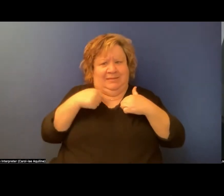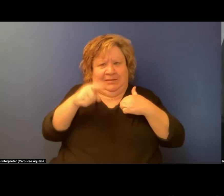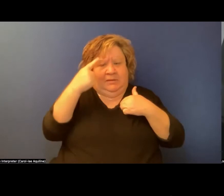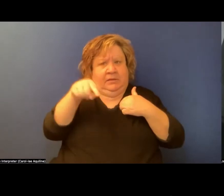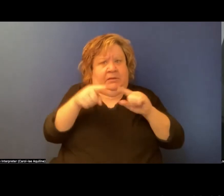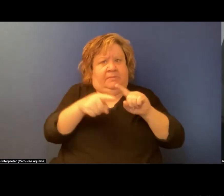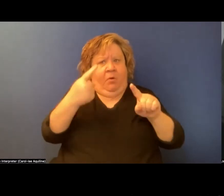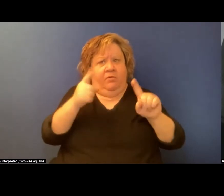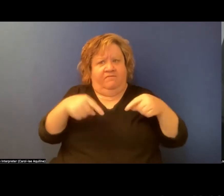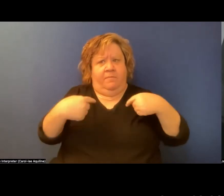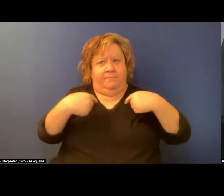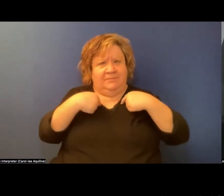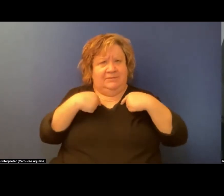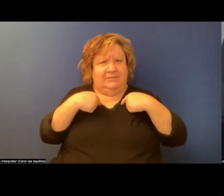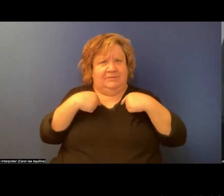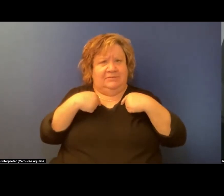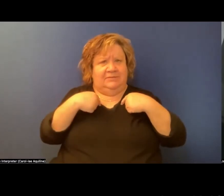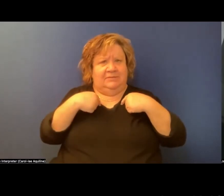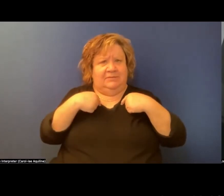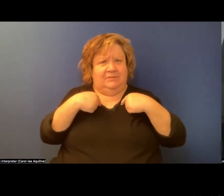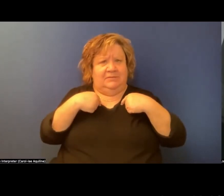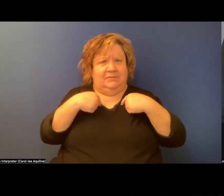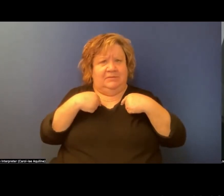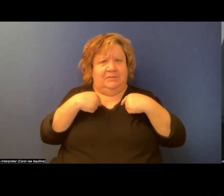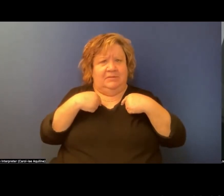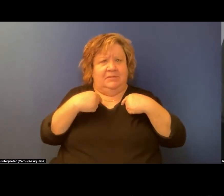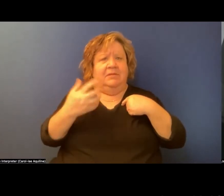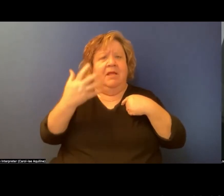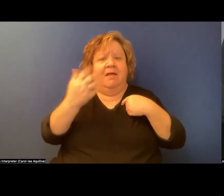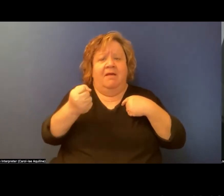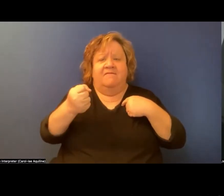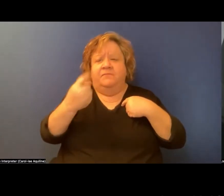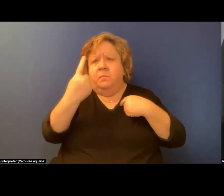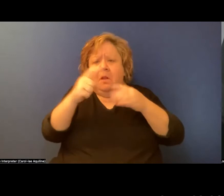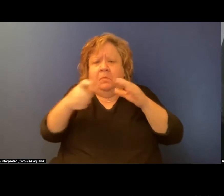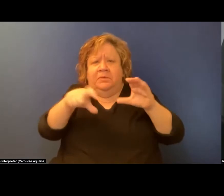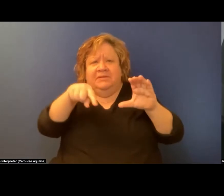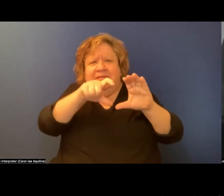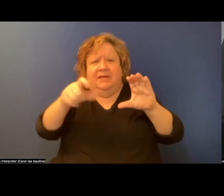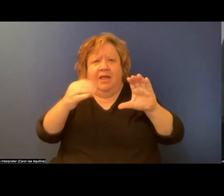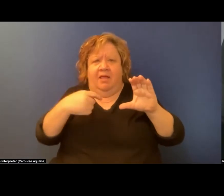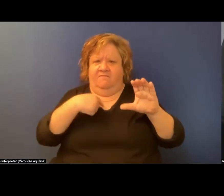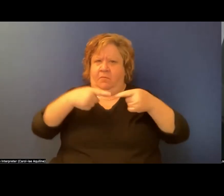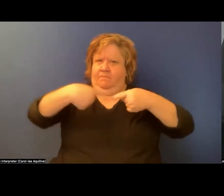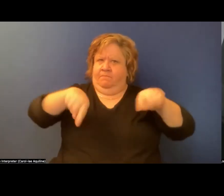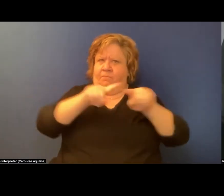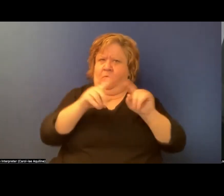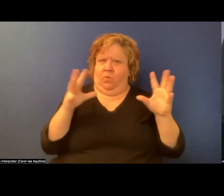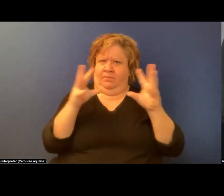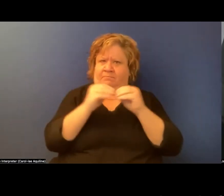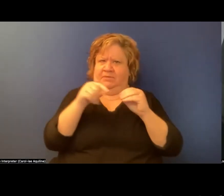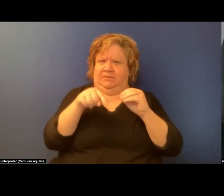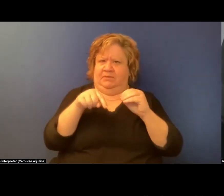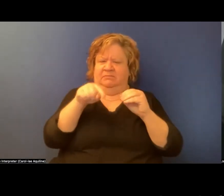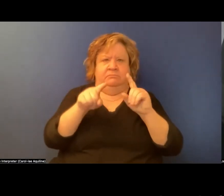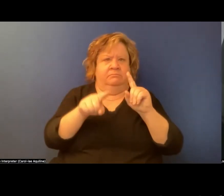have a board meeting next week, and I think it's a very timely discussion, and I can bring the